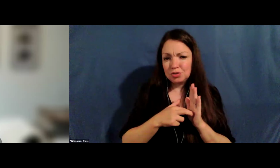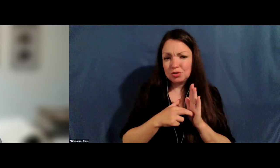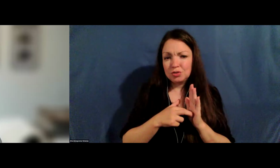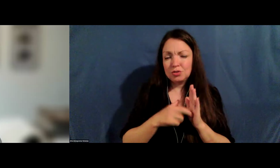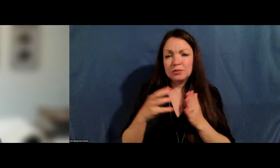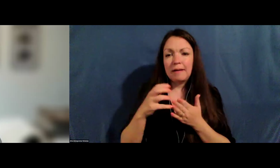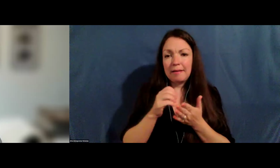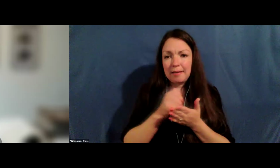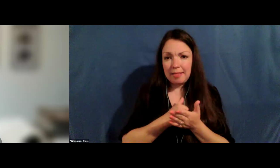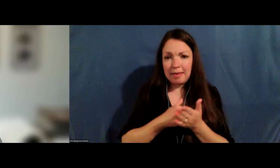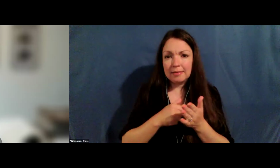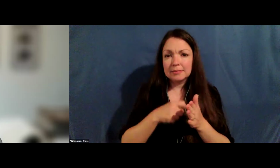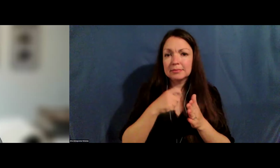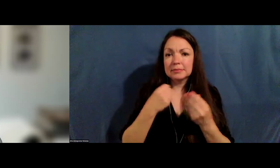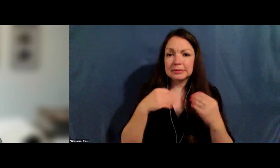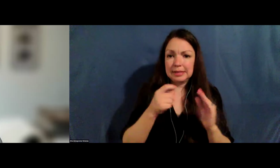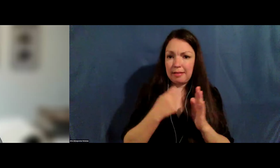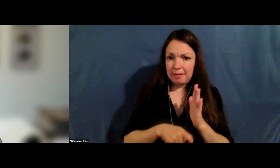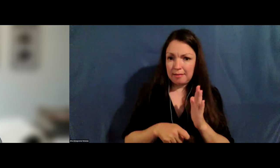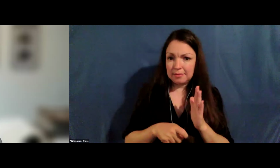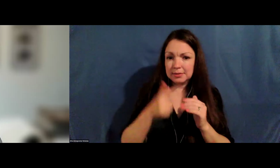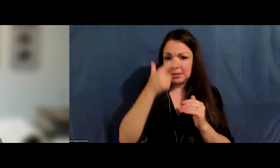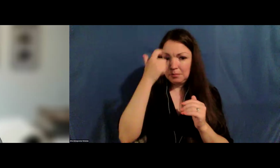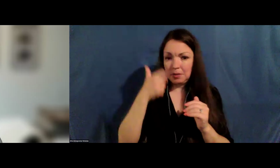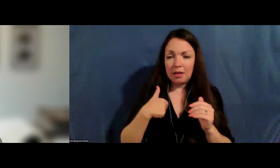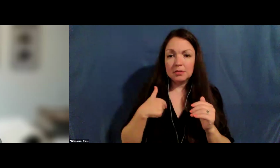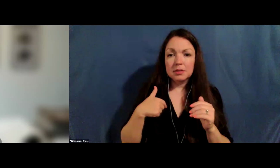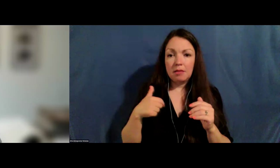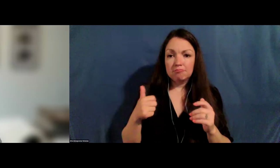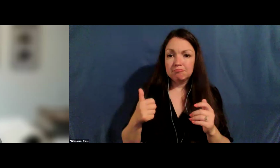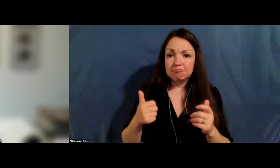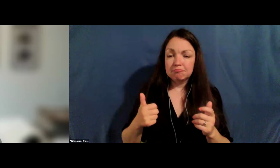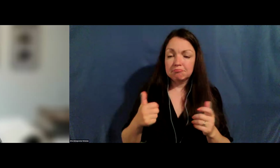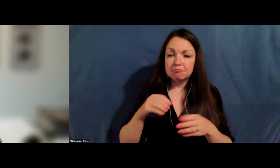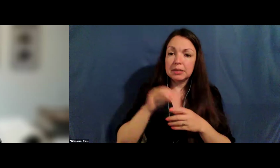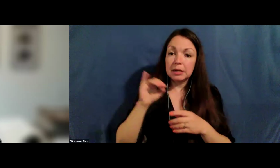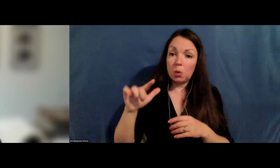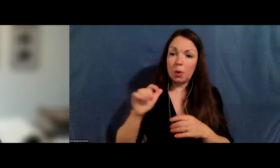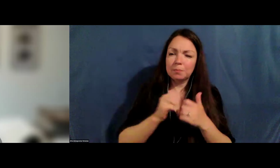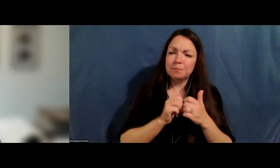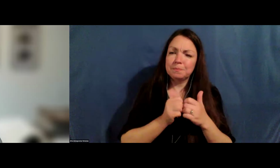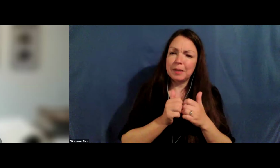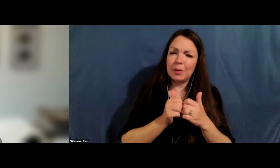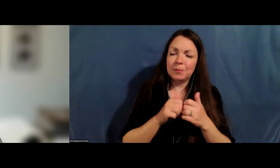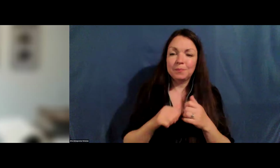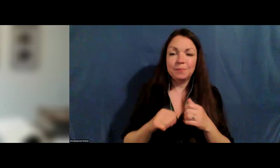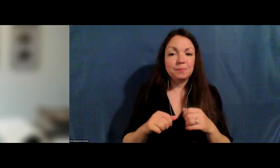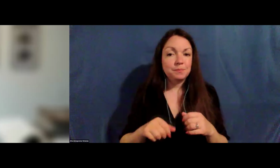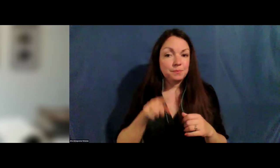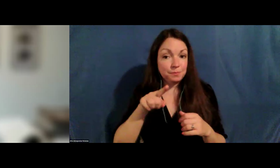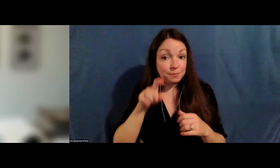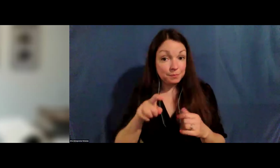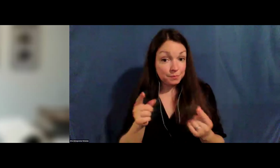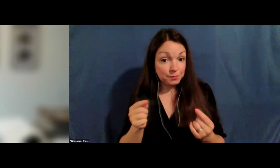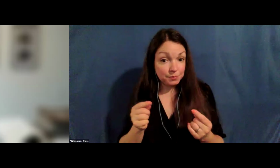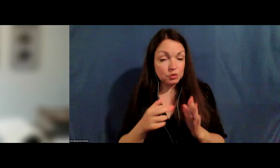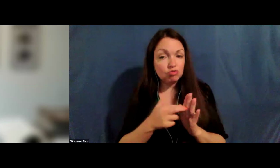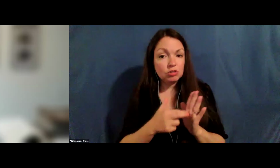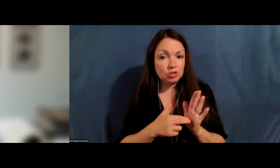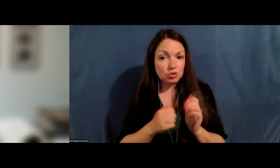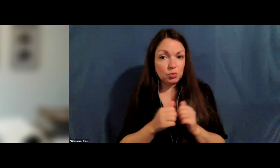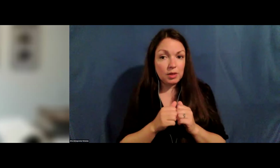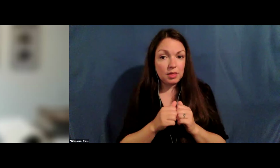and remit tax on my sales because I'm an Illinois retailer. How do you do that? Well, what you need to do is register